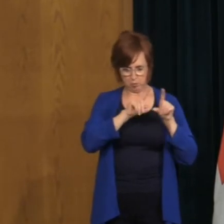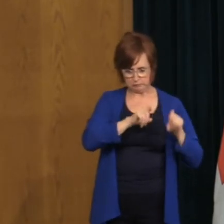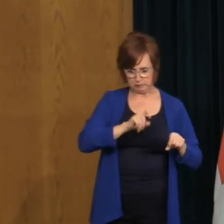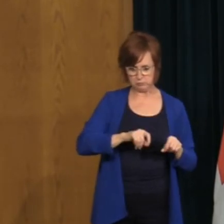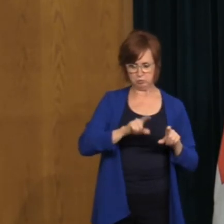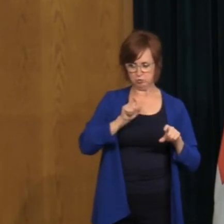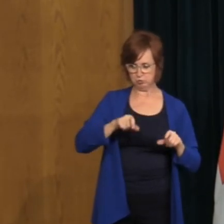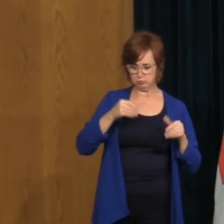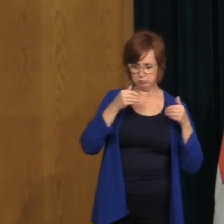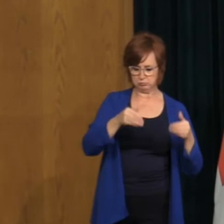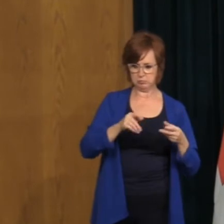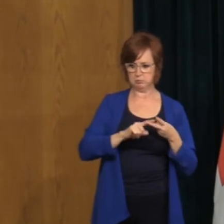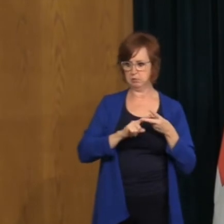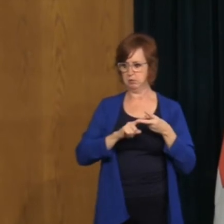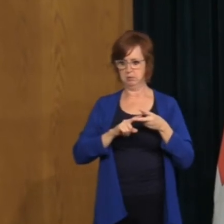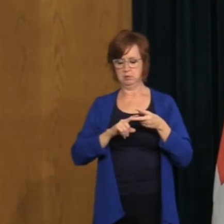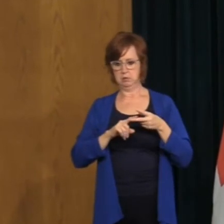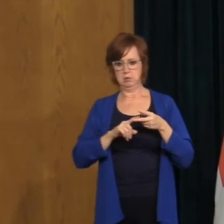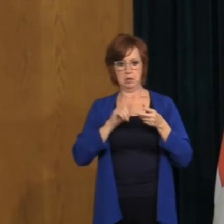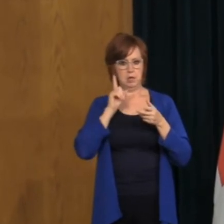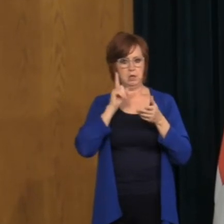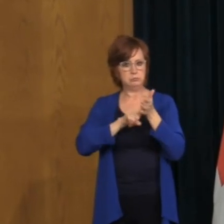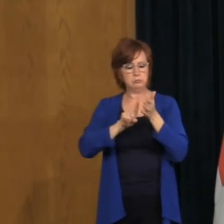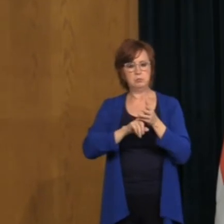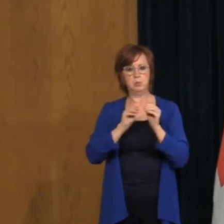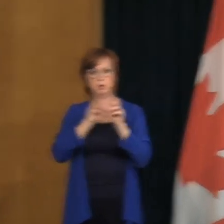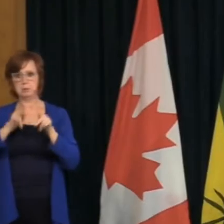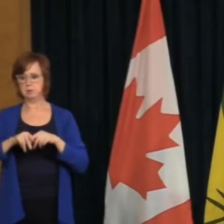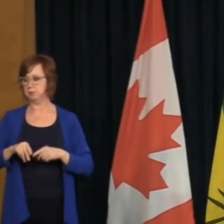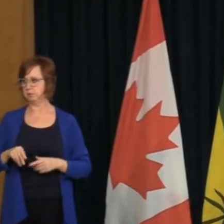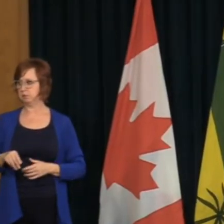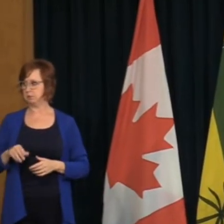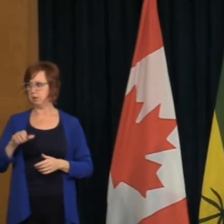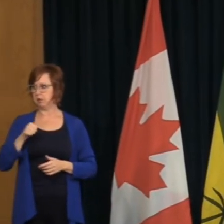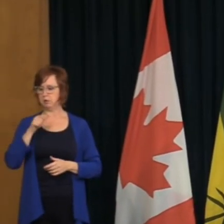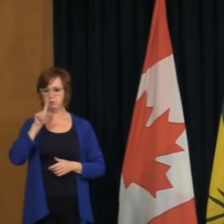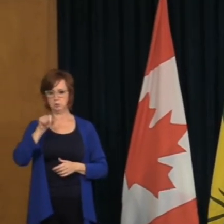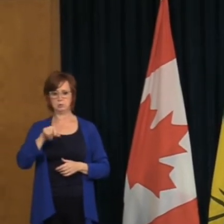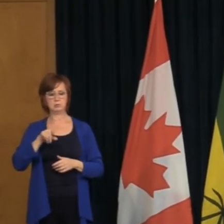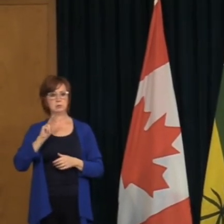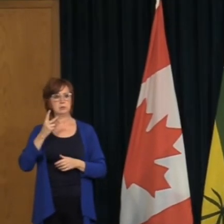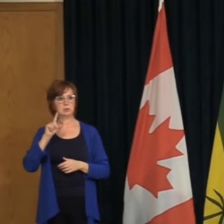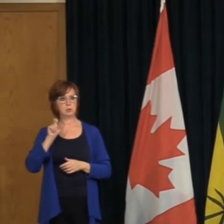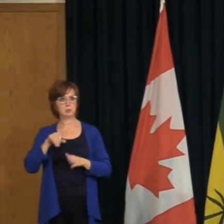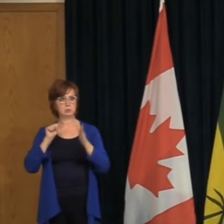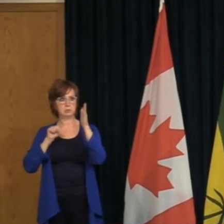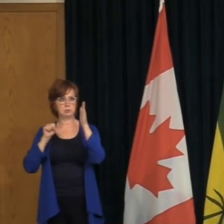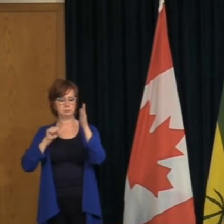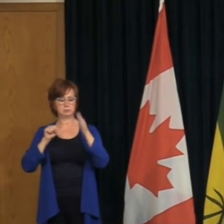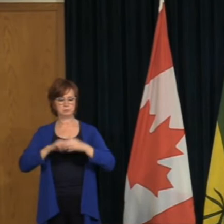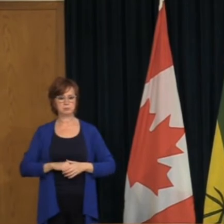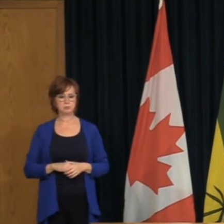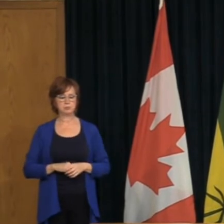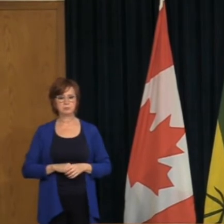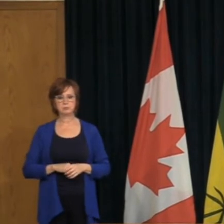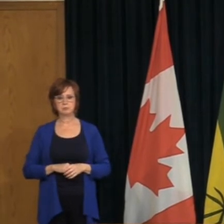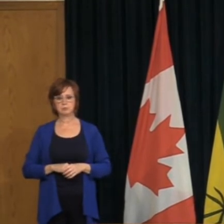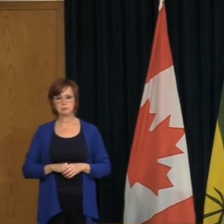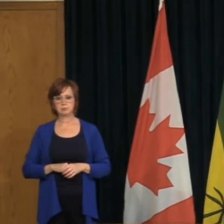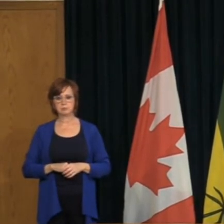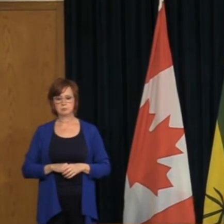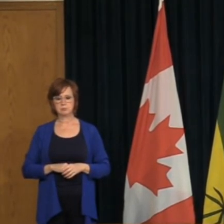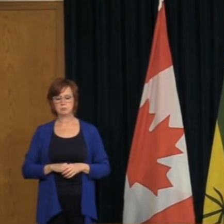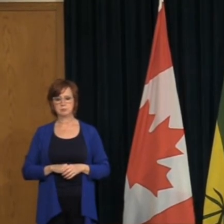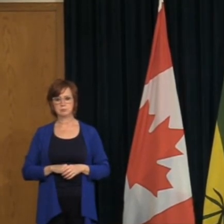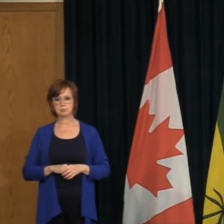testing, things of that nature, and look forward to it. Do you have a follow-up, Kayleen? I do, yes. I'm also wondering if you can just share